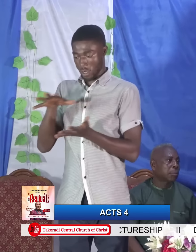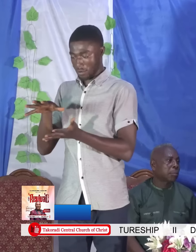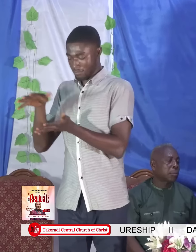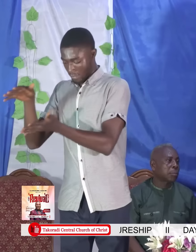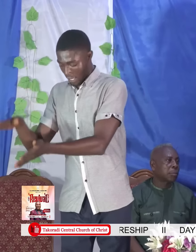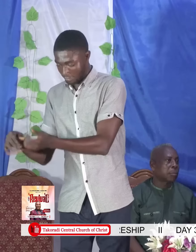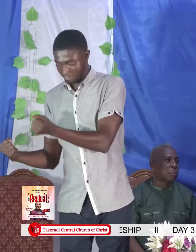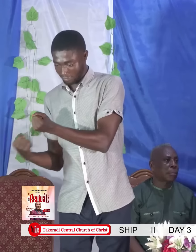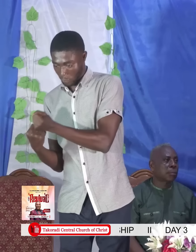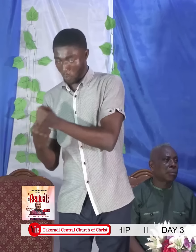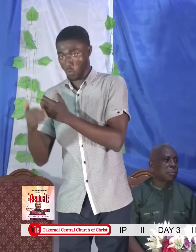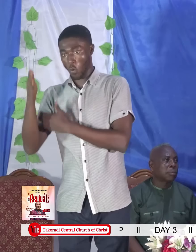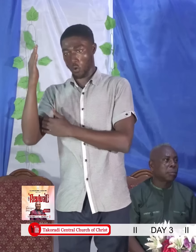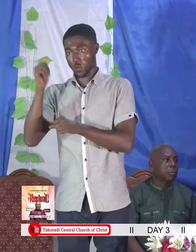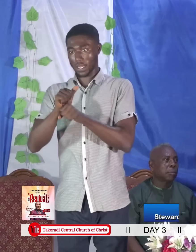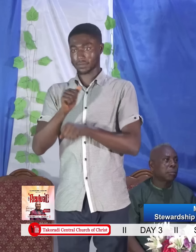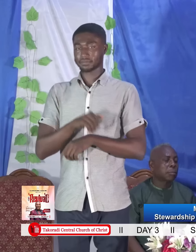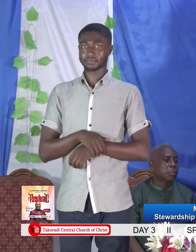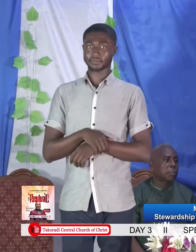nye onyankopon adwuma